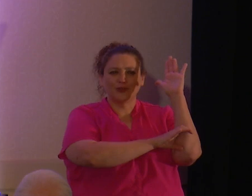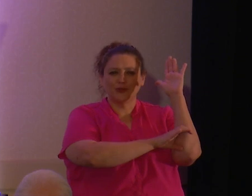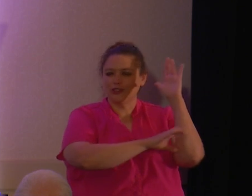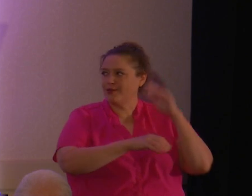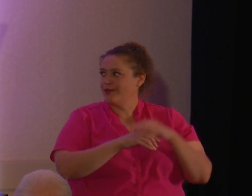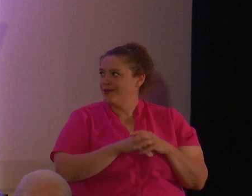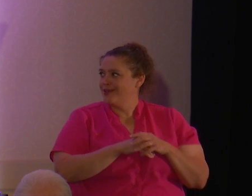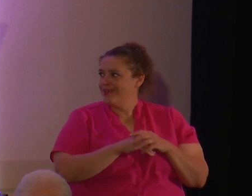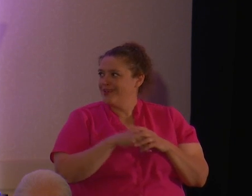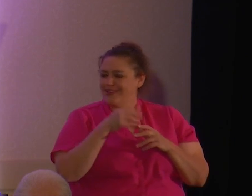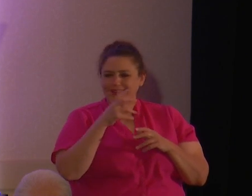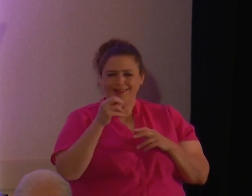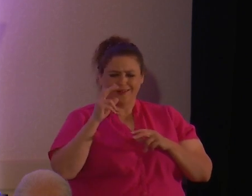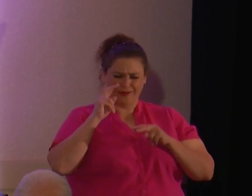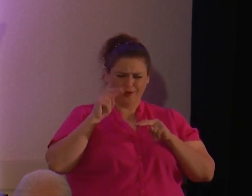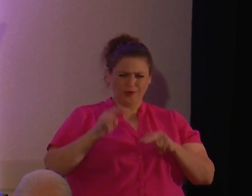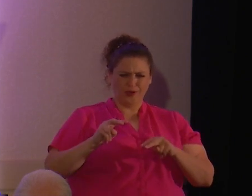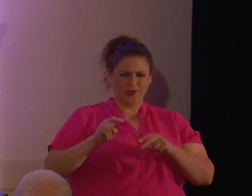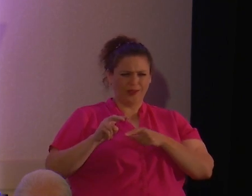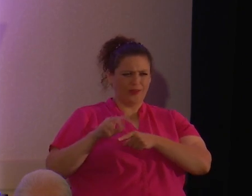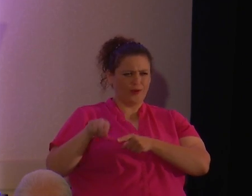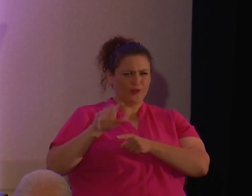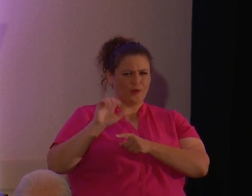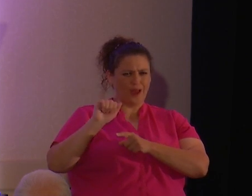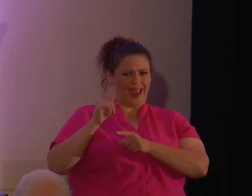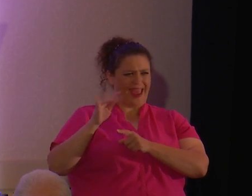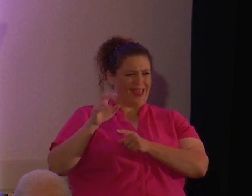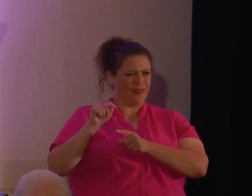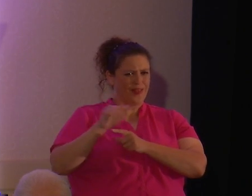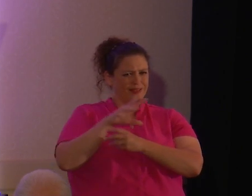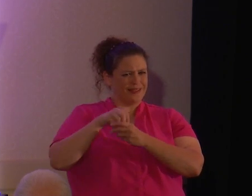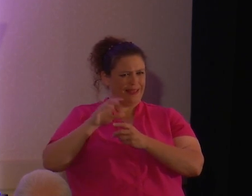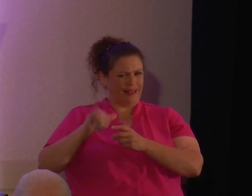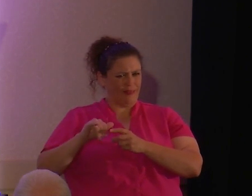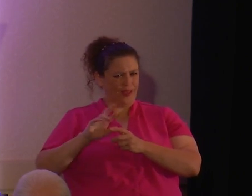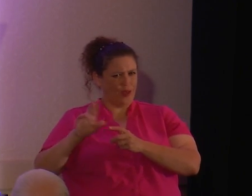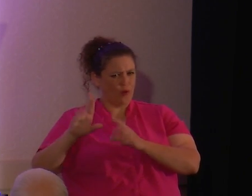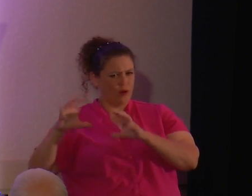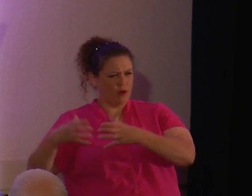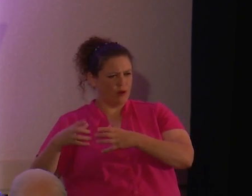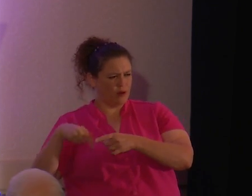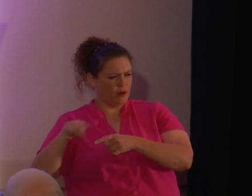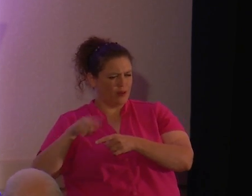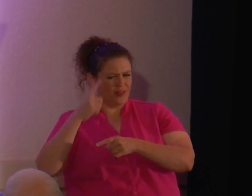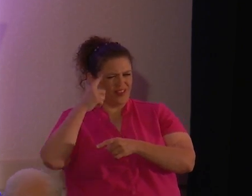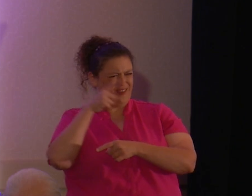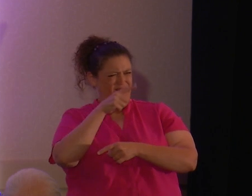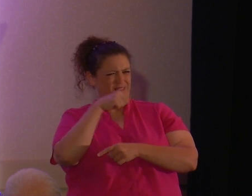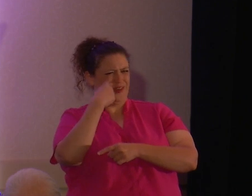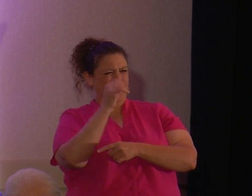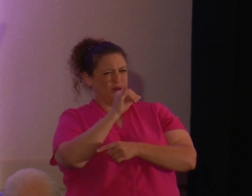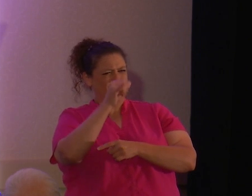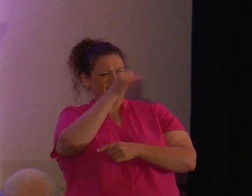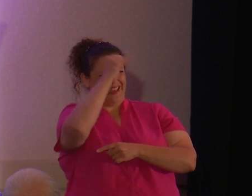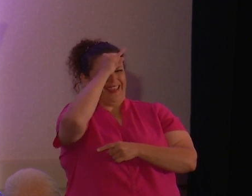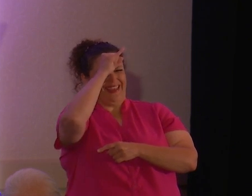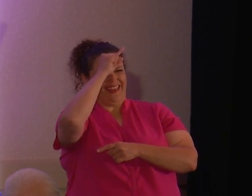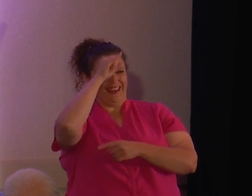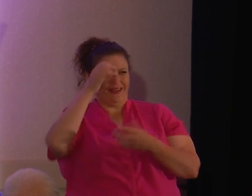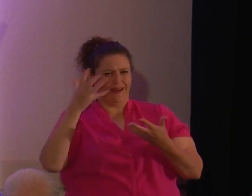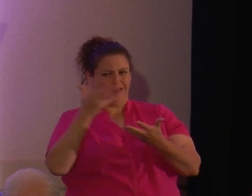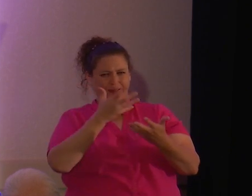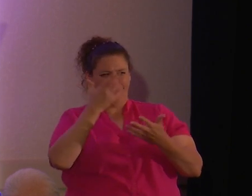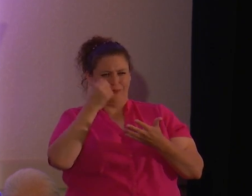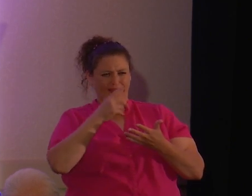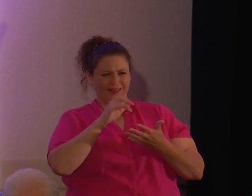And you look at the atheist conservatives and you say, doesn't that make you look like an idiot when you put yourself in their camp?